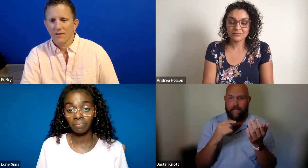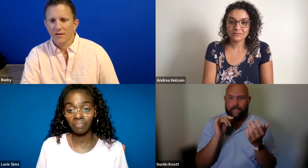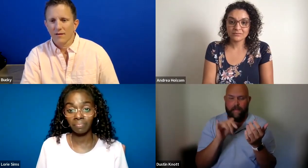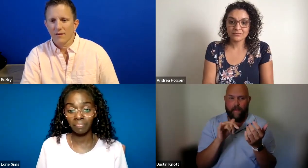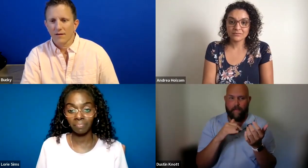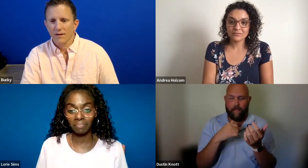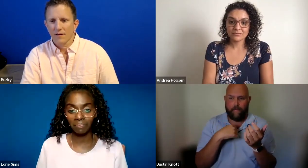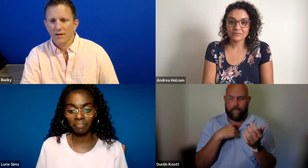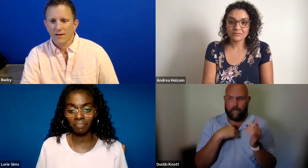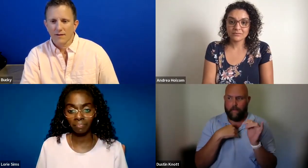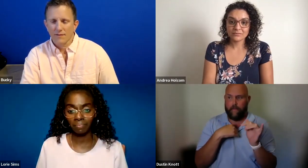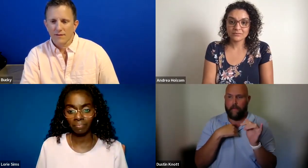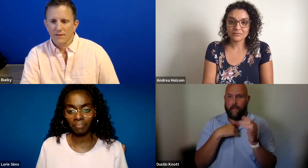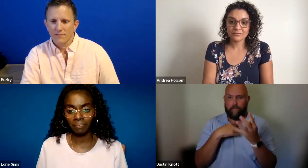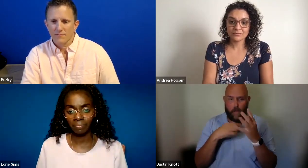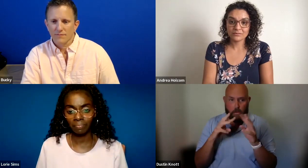forward to this discussion.